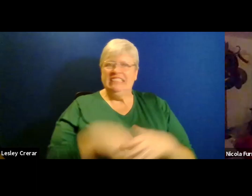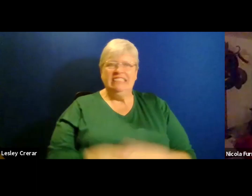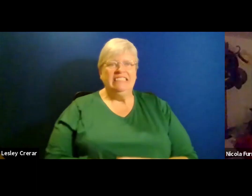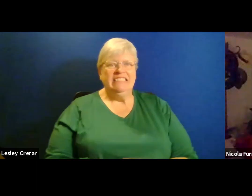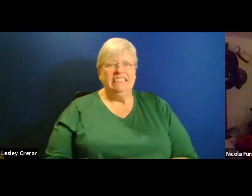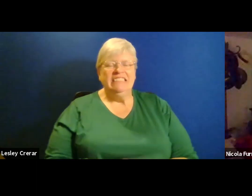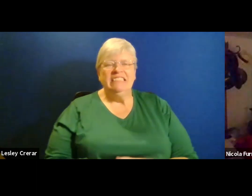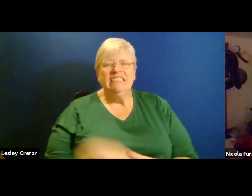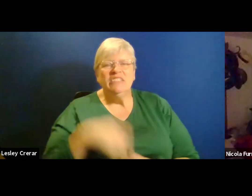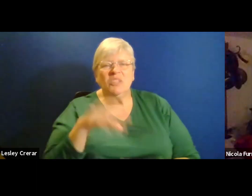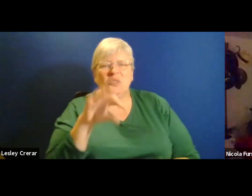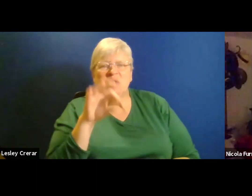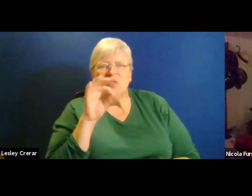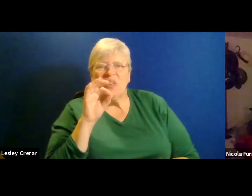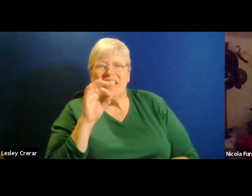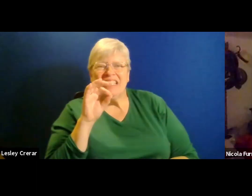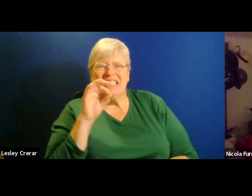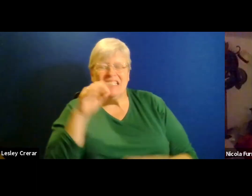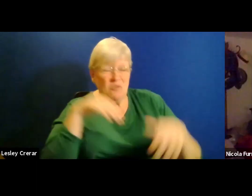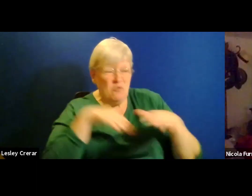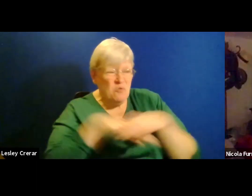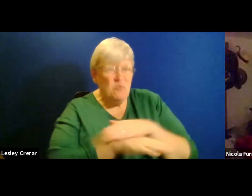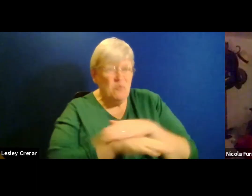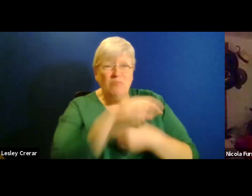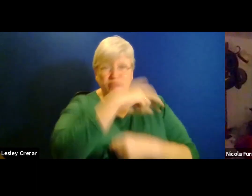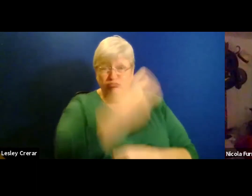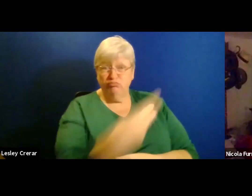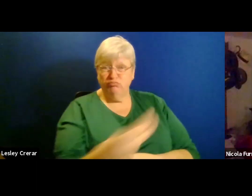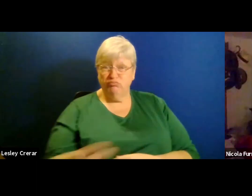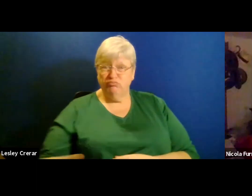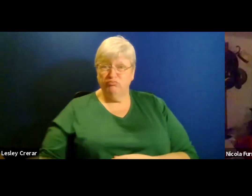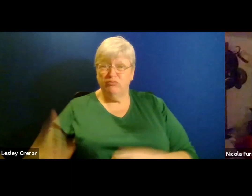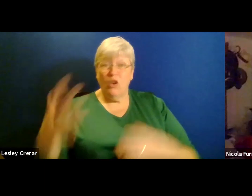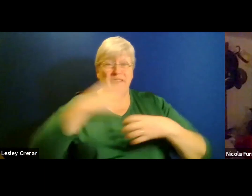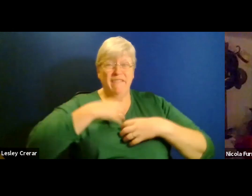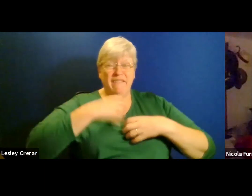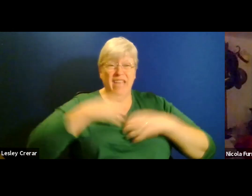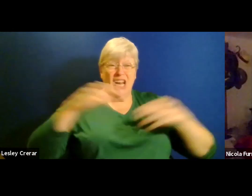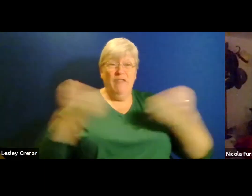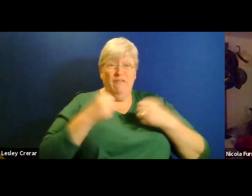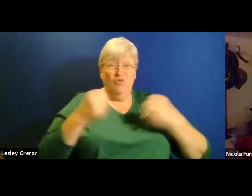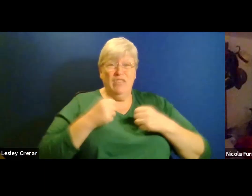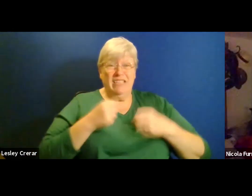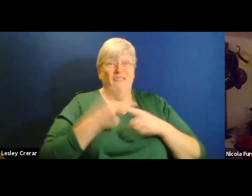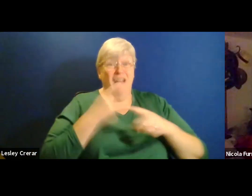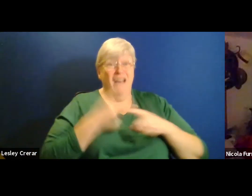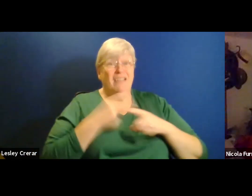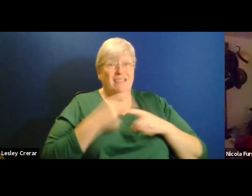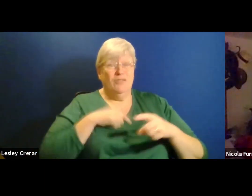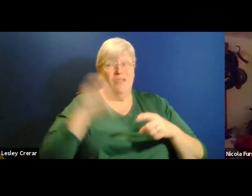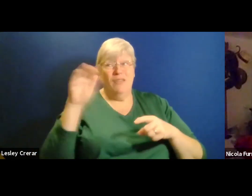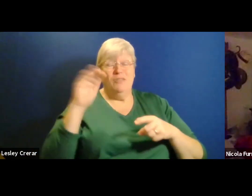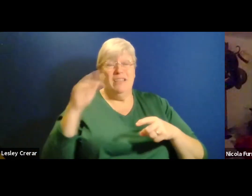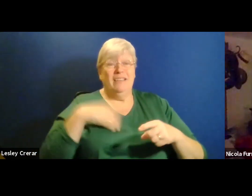Was it choice to hurl myself forward? Or was it fear o' freezing fast? Plunged